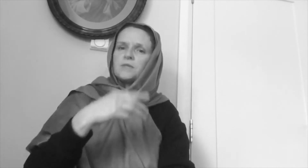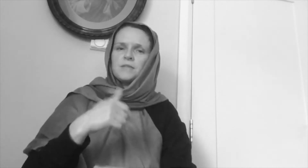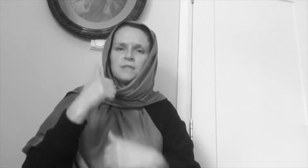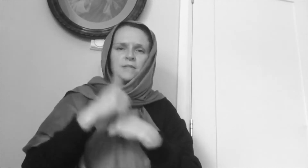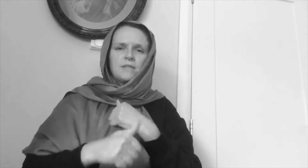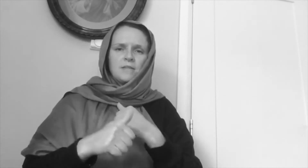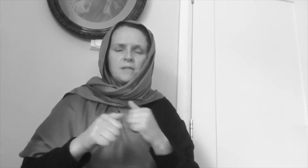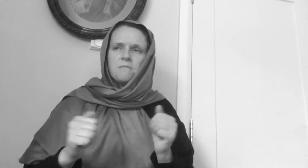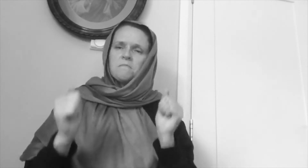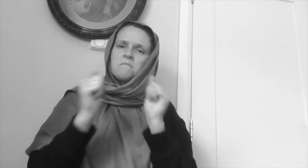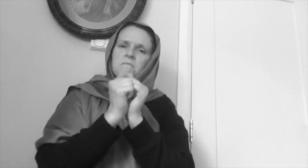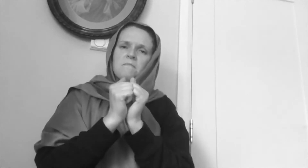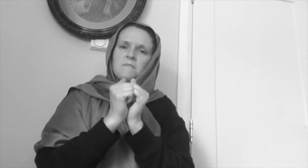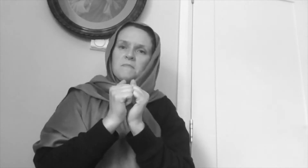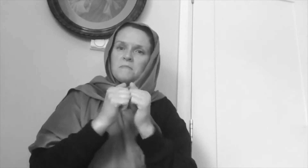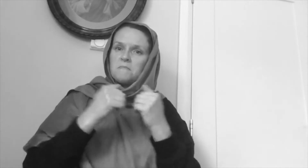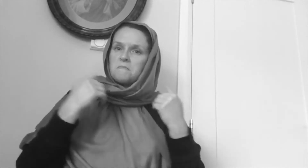One day, I met a man.